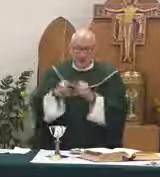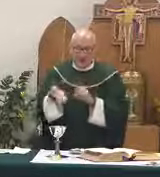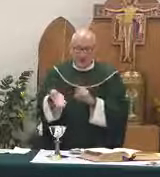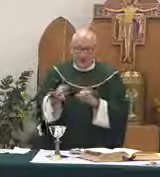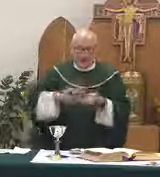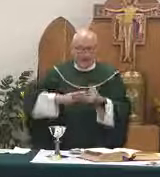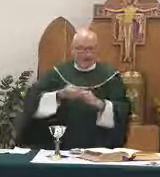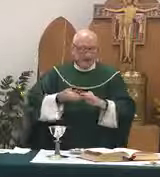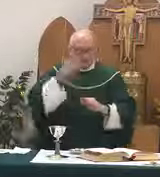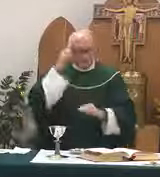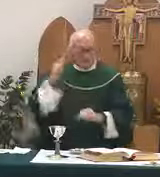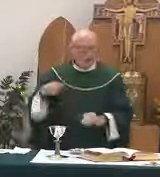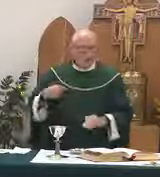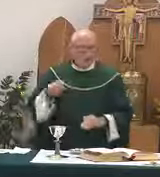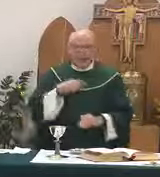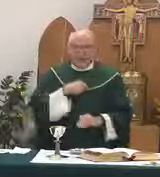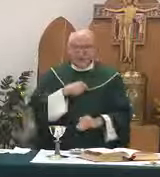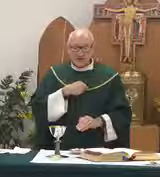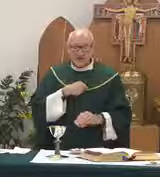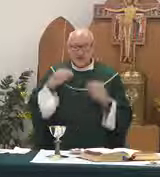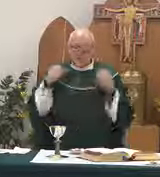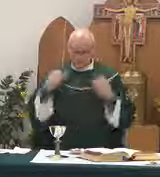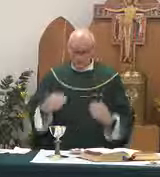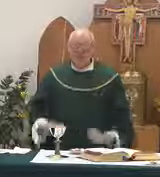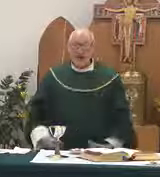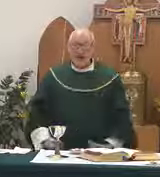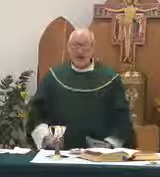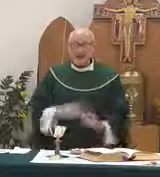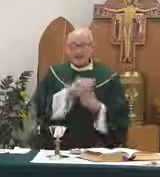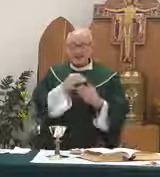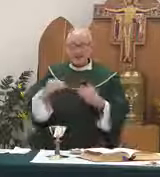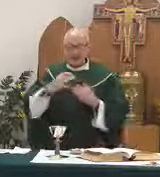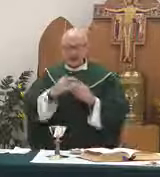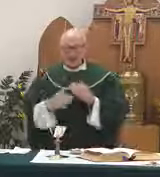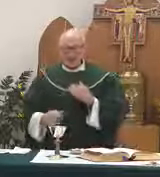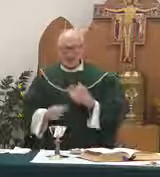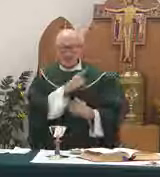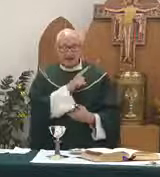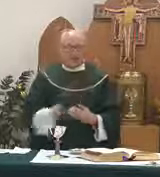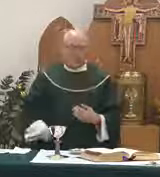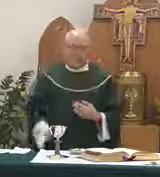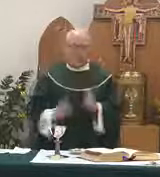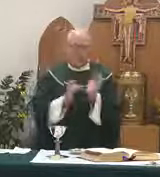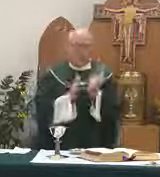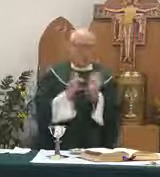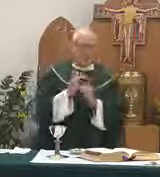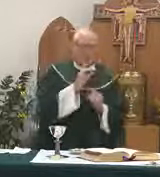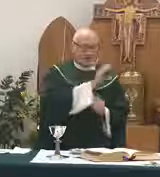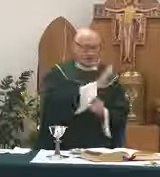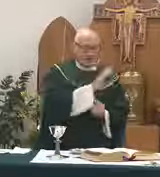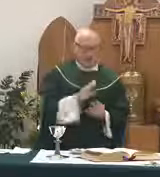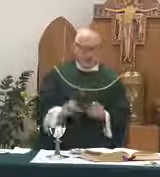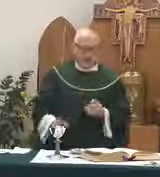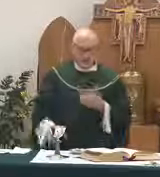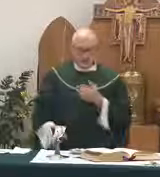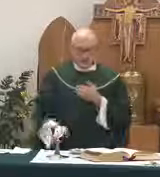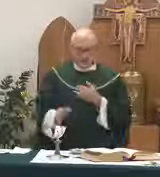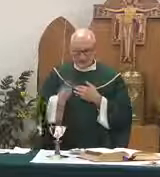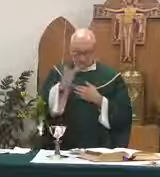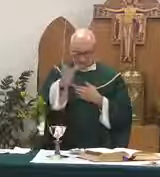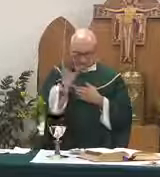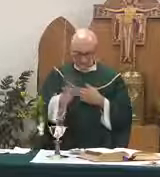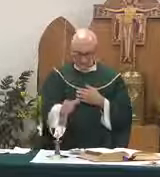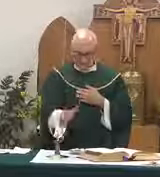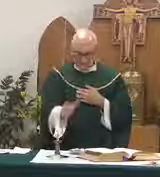so that they may become for us the body and blood of our Lord Jesus